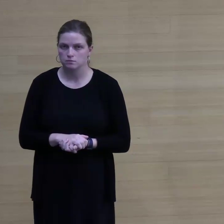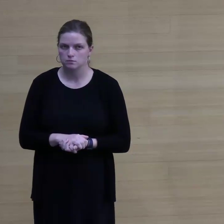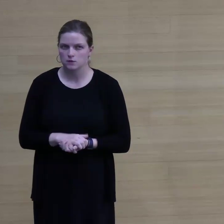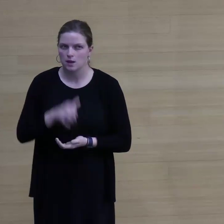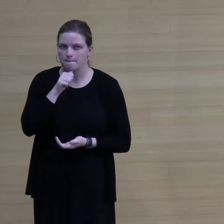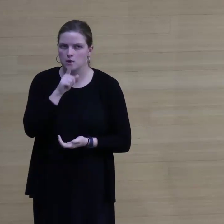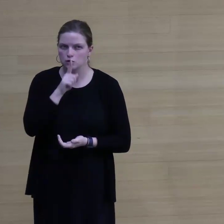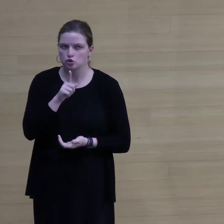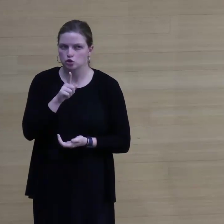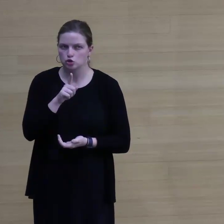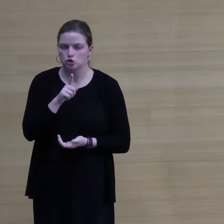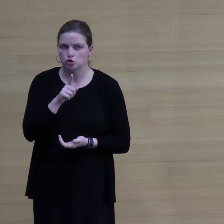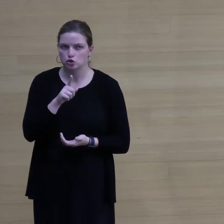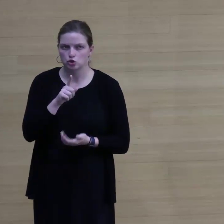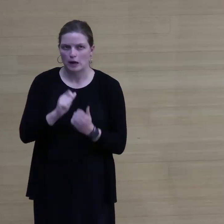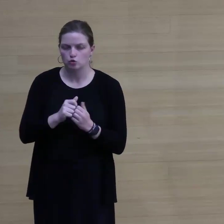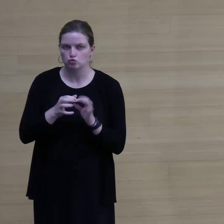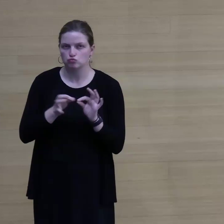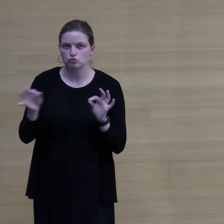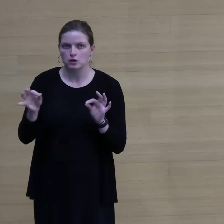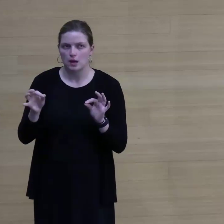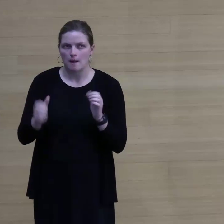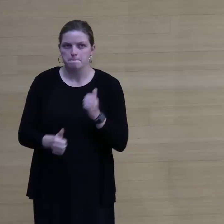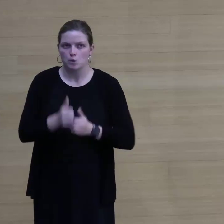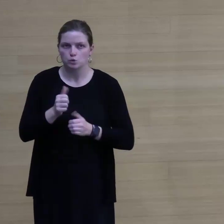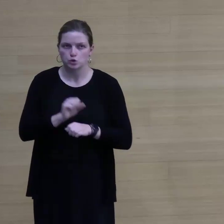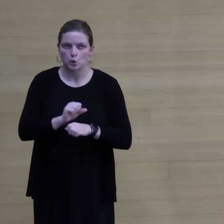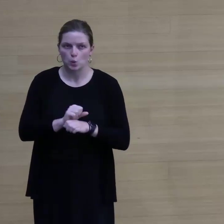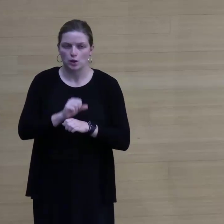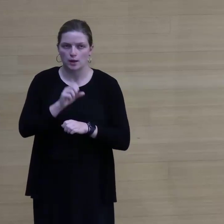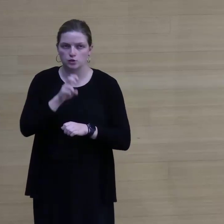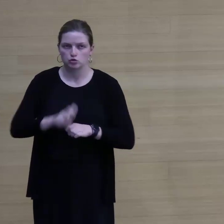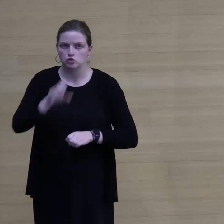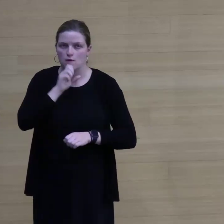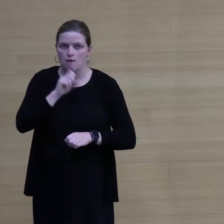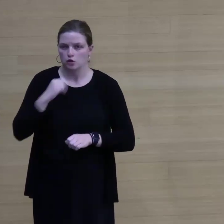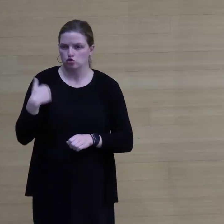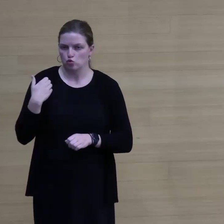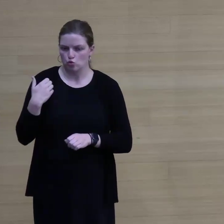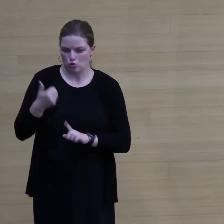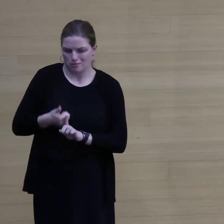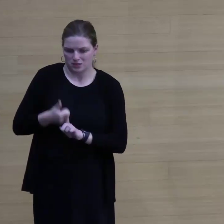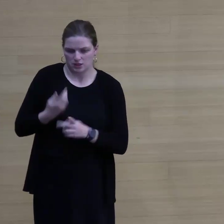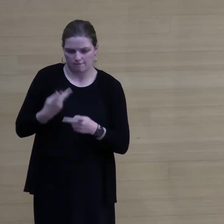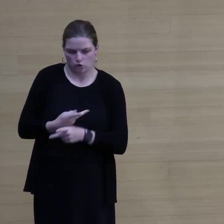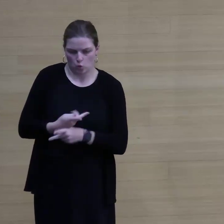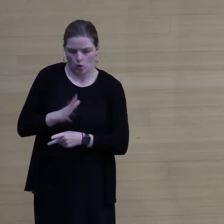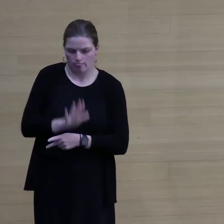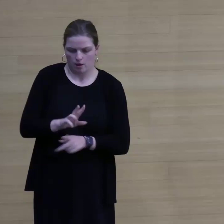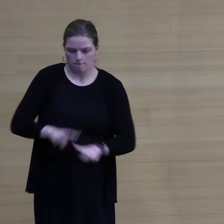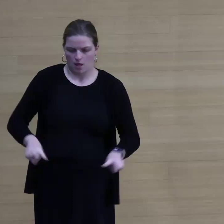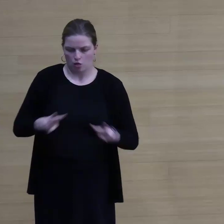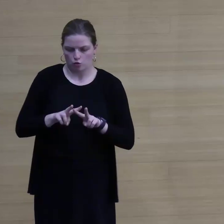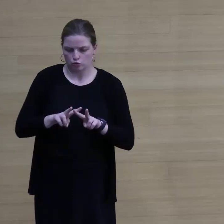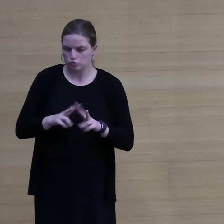I'm not sure where to go with this. I mostly work with the transitional age youth who are figuring out for themselves what their values